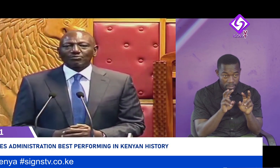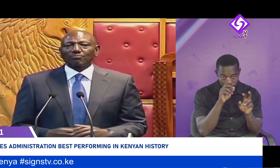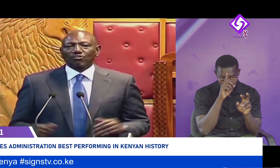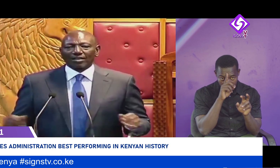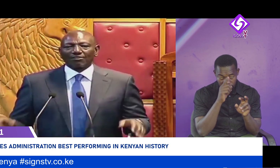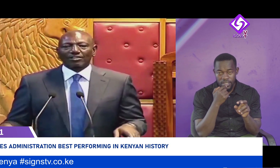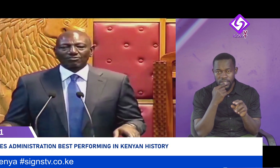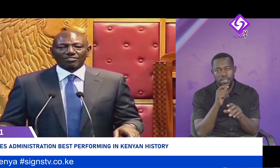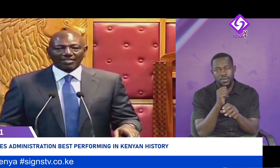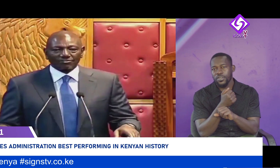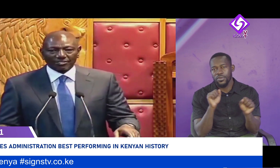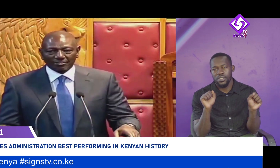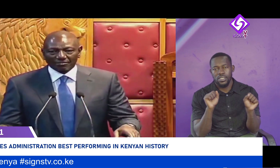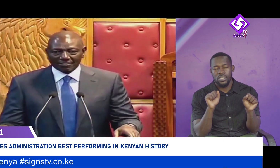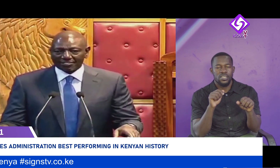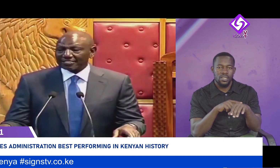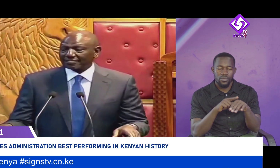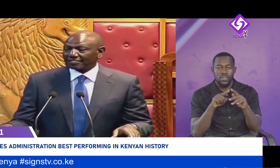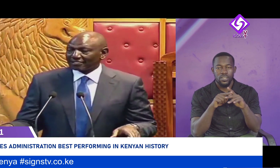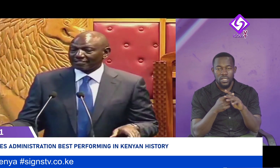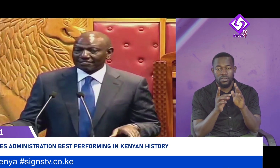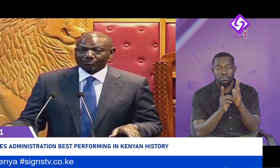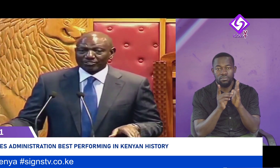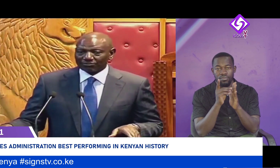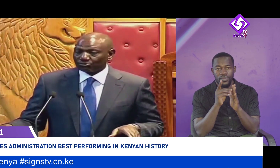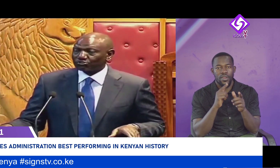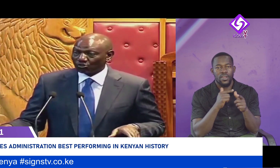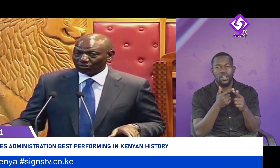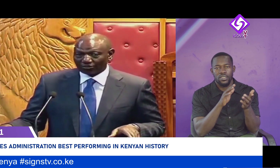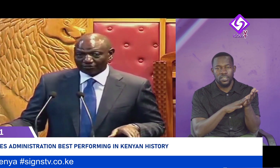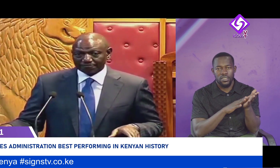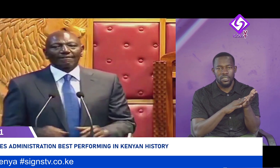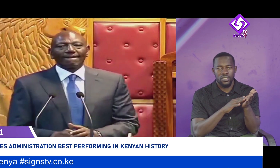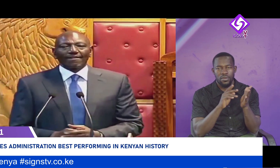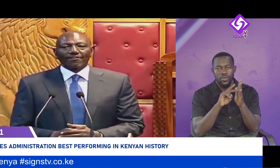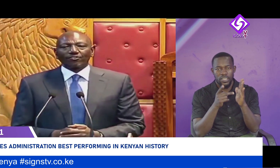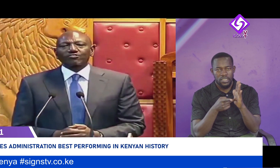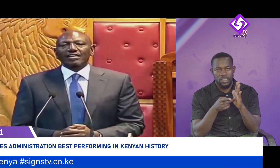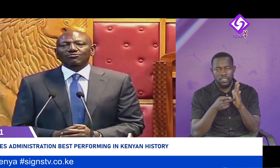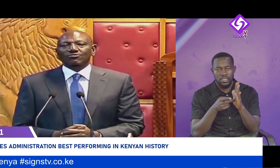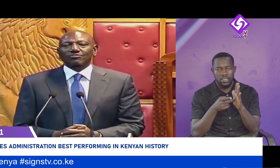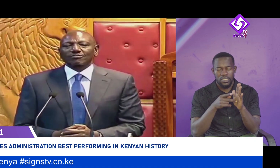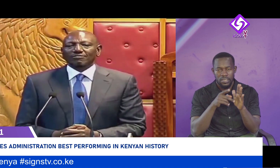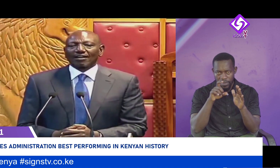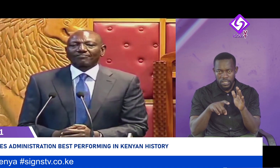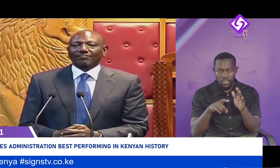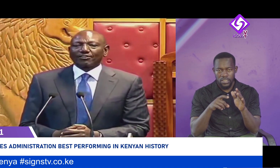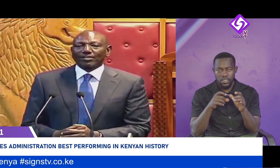broke ground across the country, they suggested that these projects would stall. Those doubts have given way